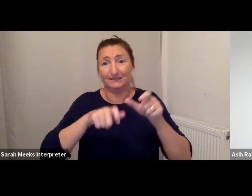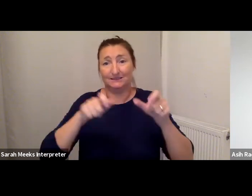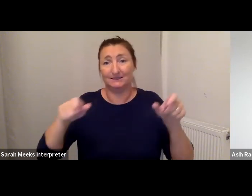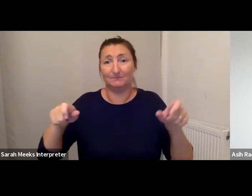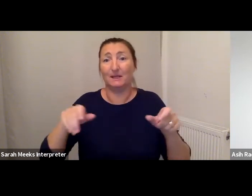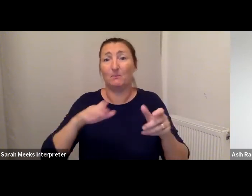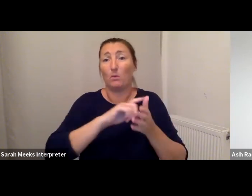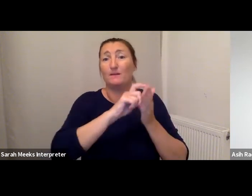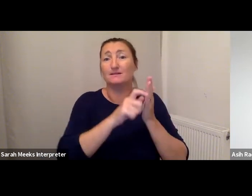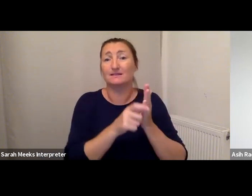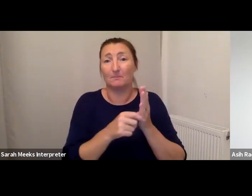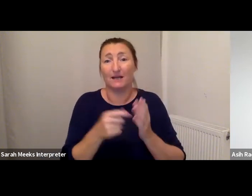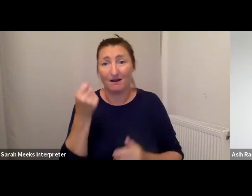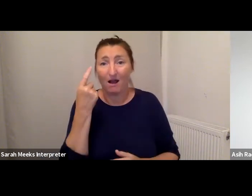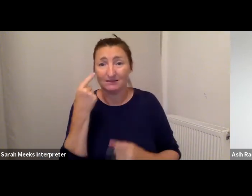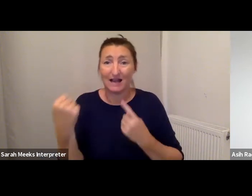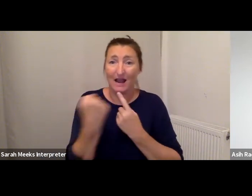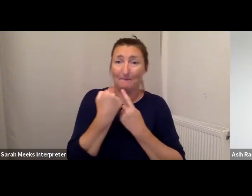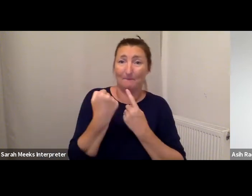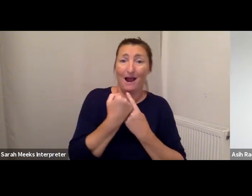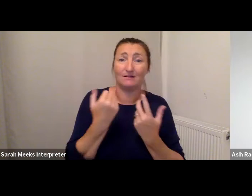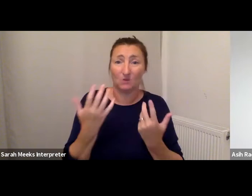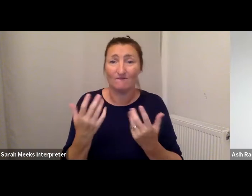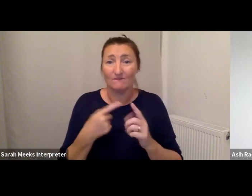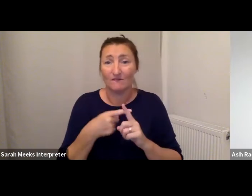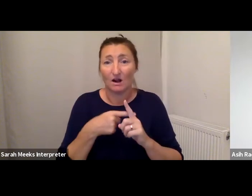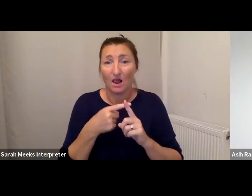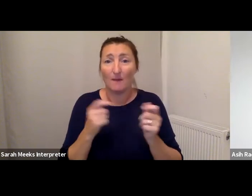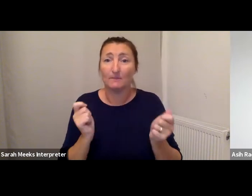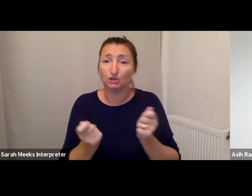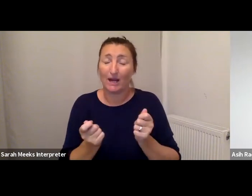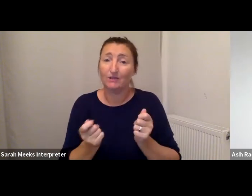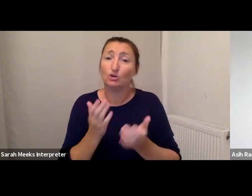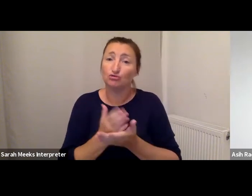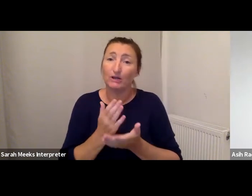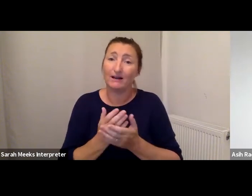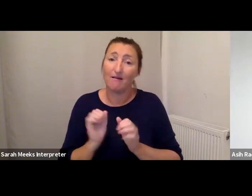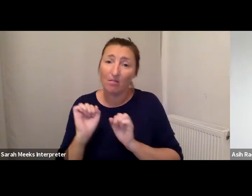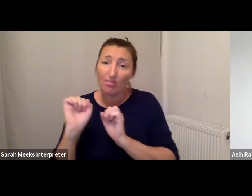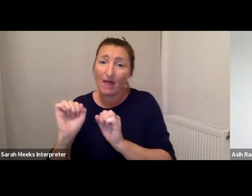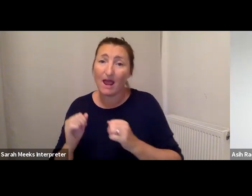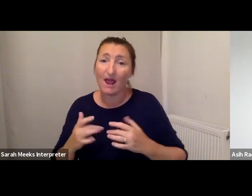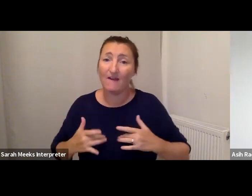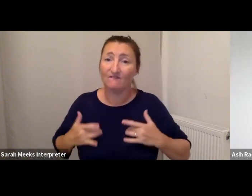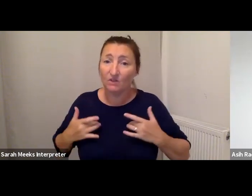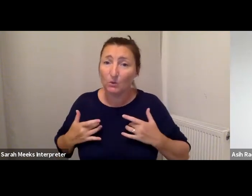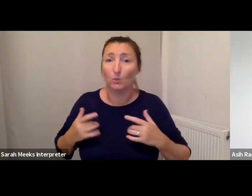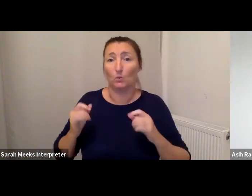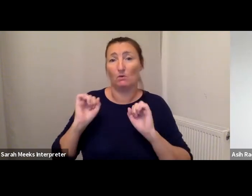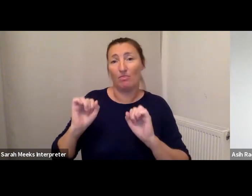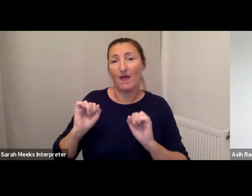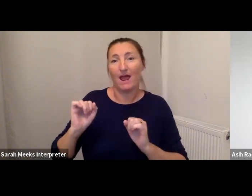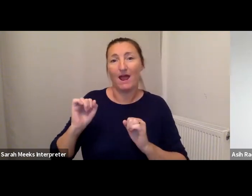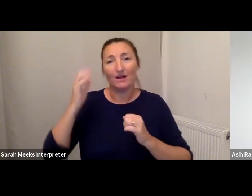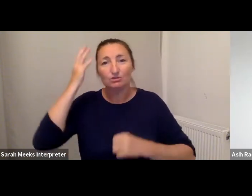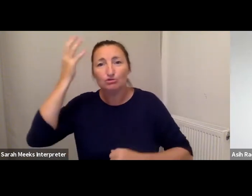and climate crisis impact other than them, which means their voices, needs, and aspirations must be mainstreamed and reflected